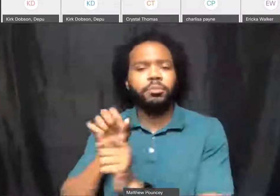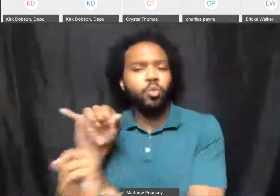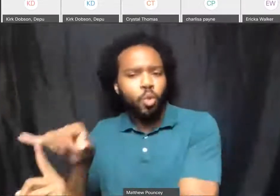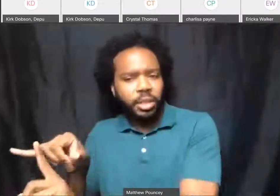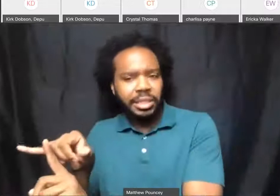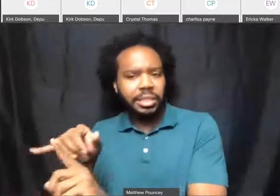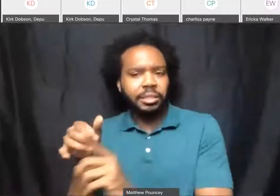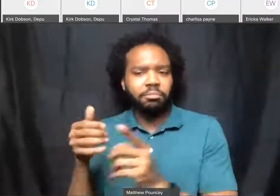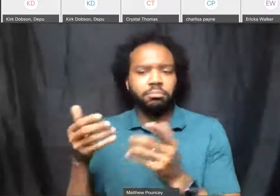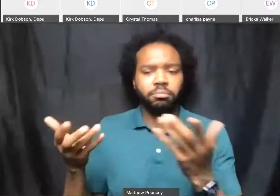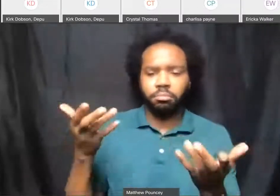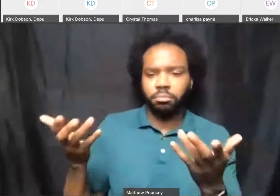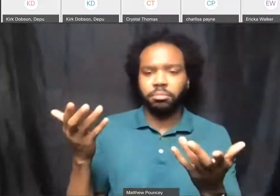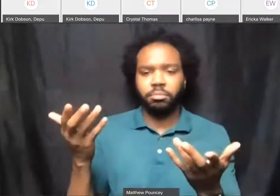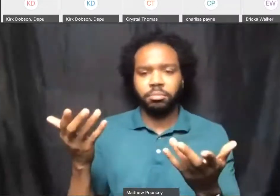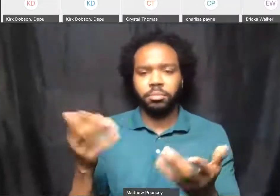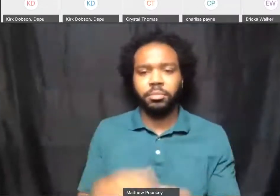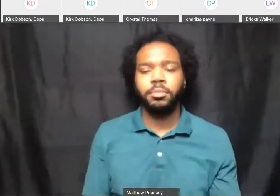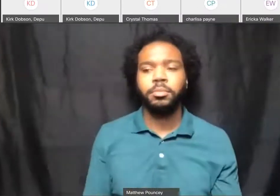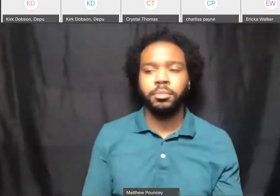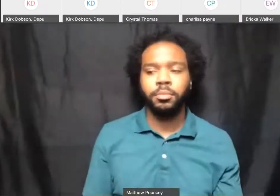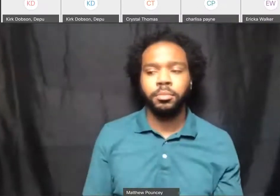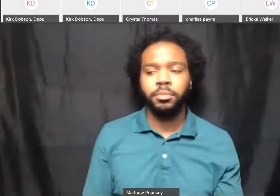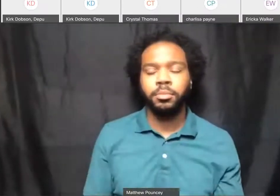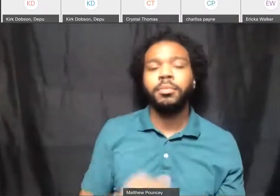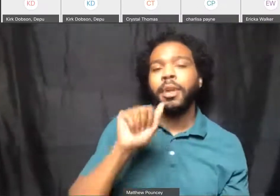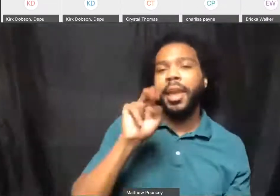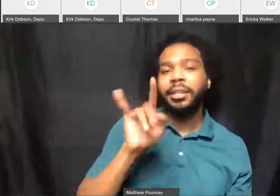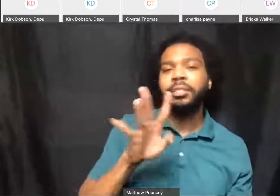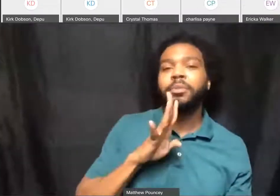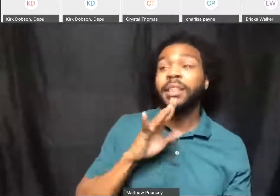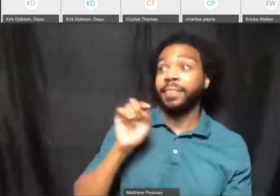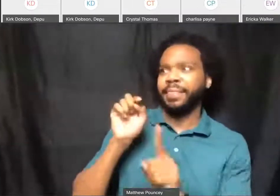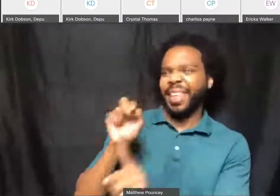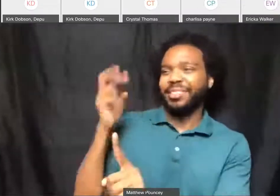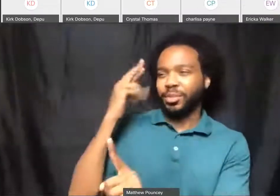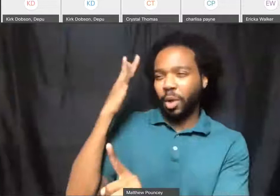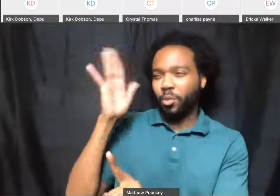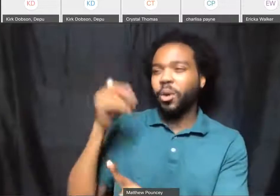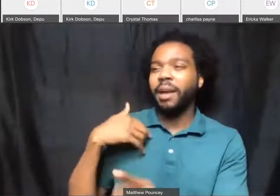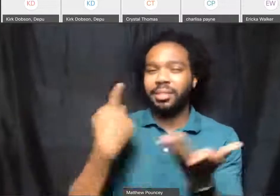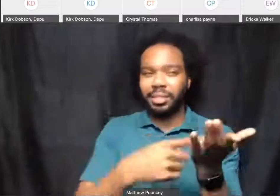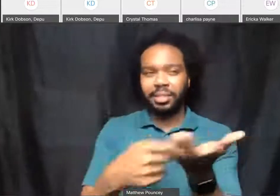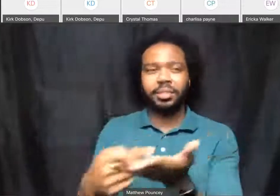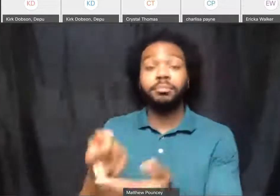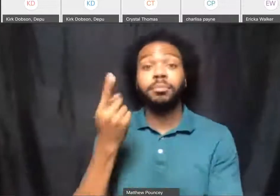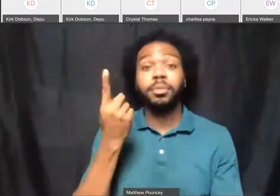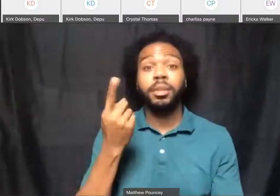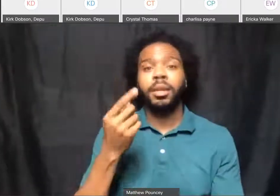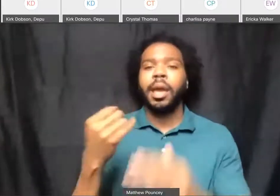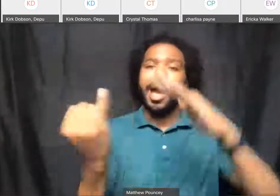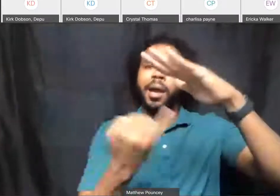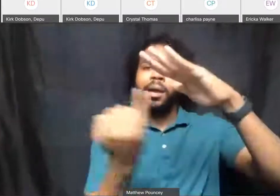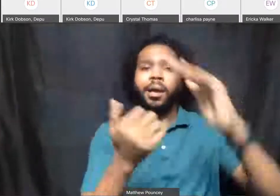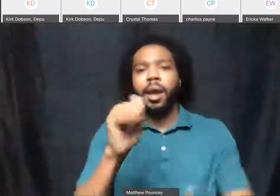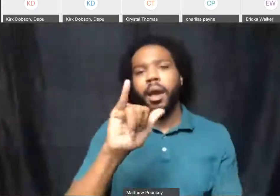So this is the reason that we'll have this discussion, is so that people can be clear. Isolation is within